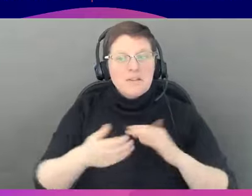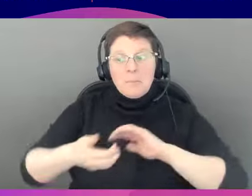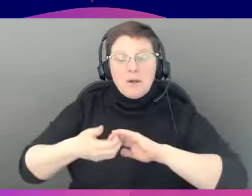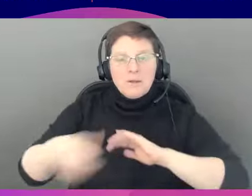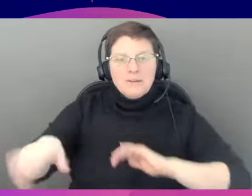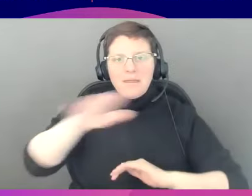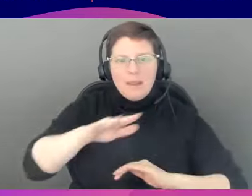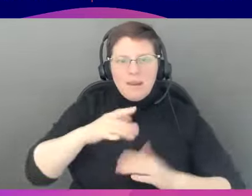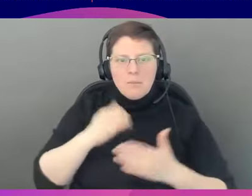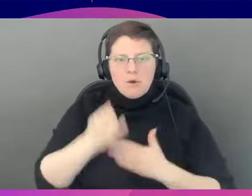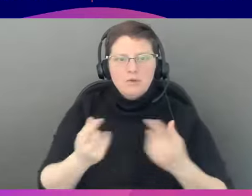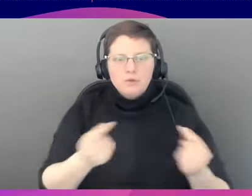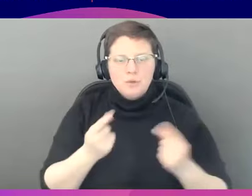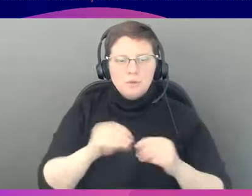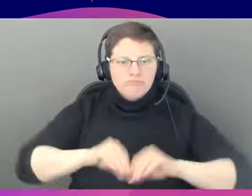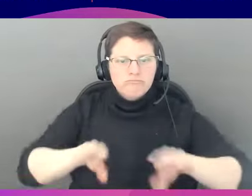partners.